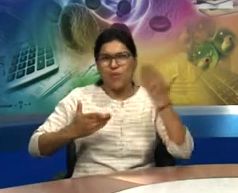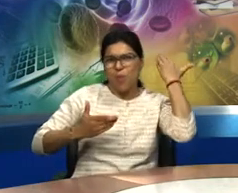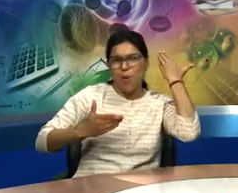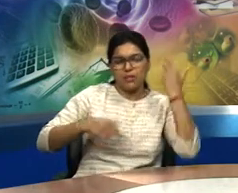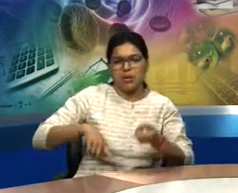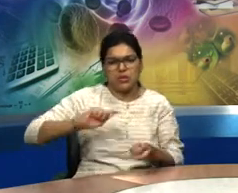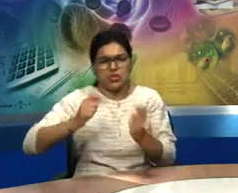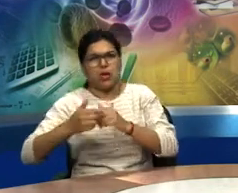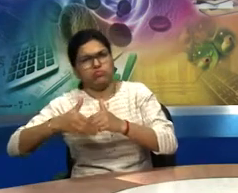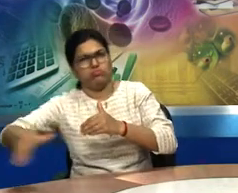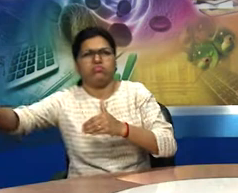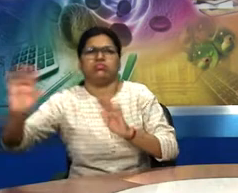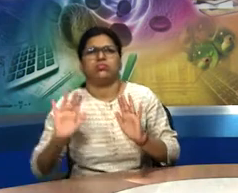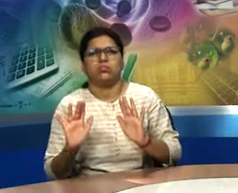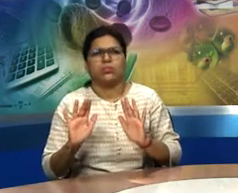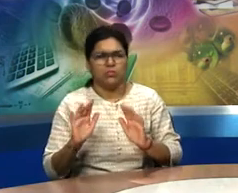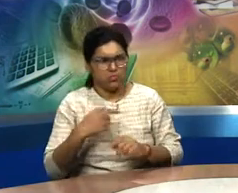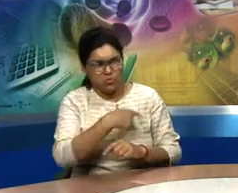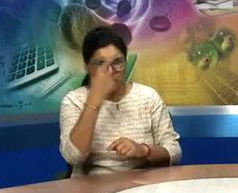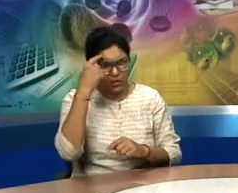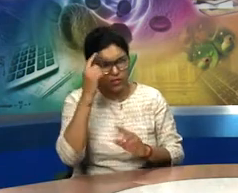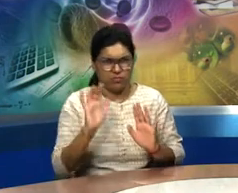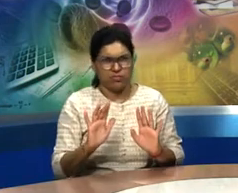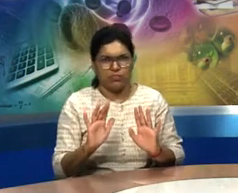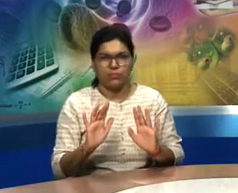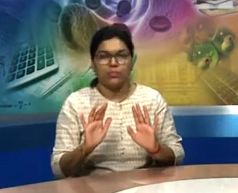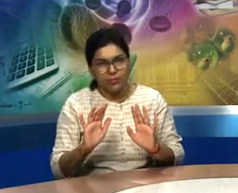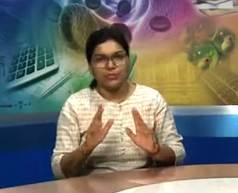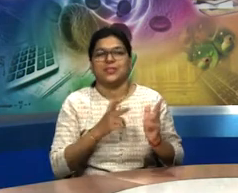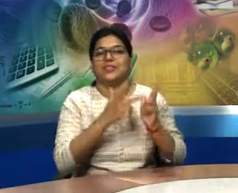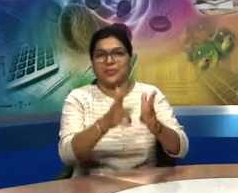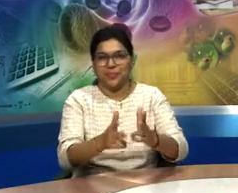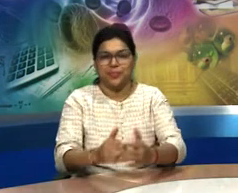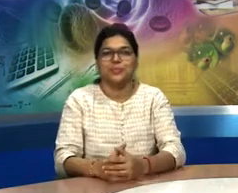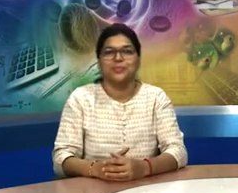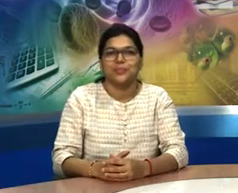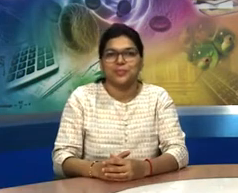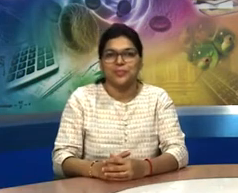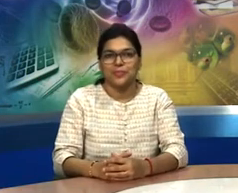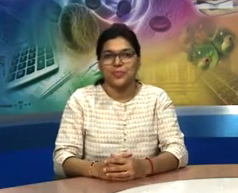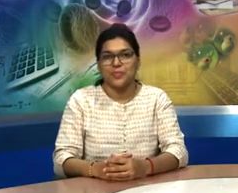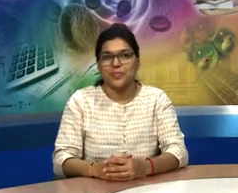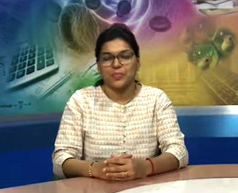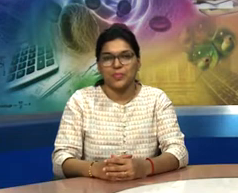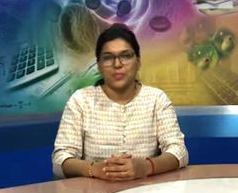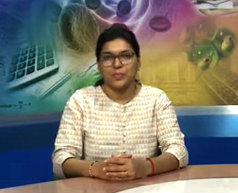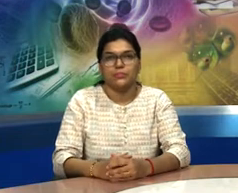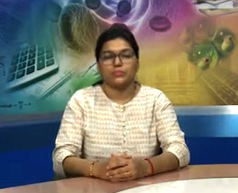To compose ourselves and to dismiss the thought of suicide.